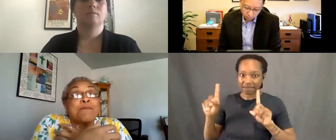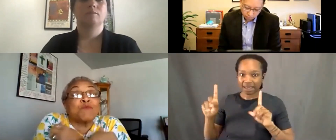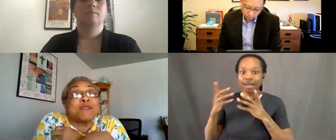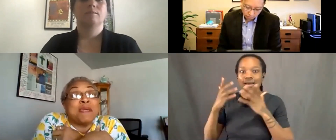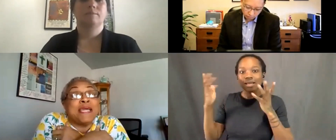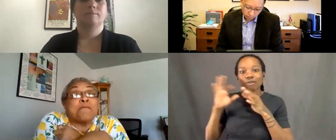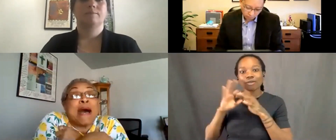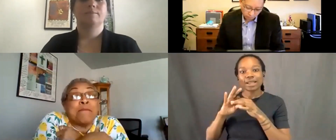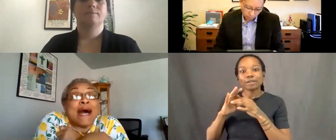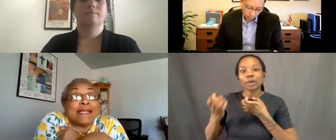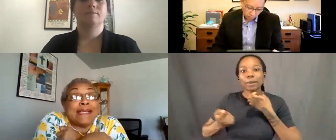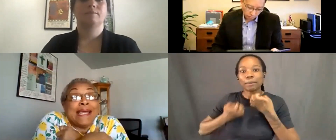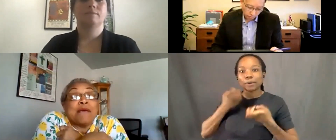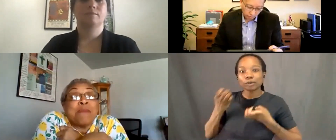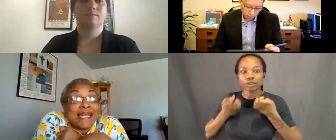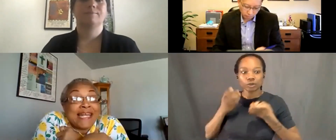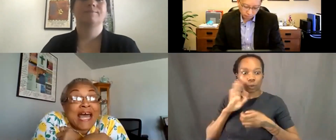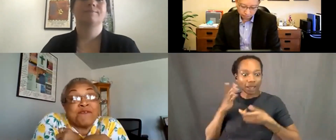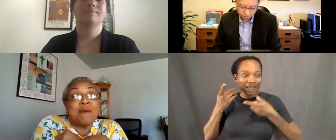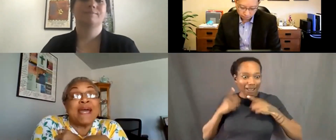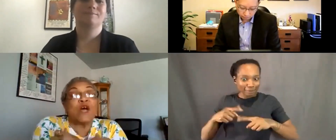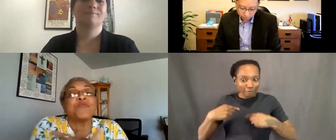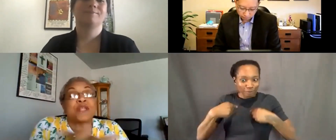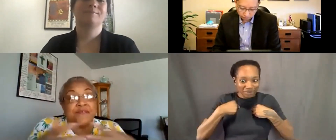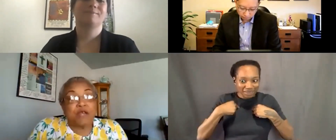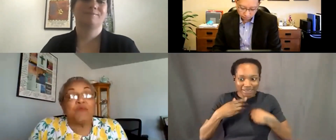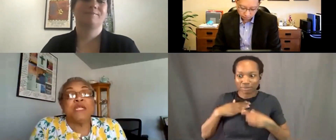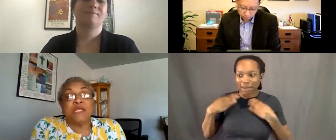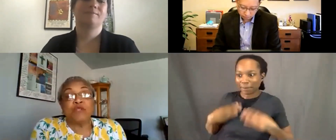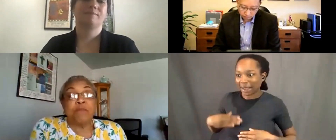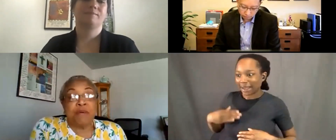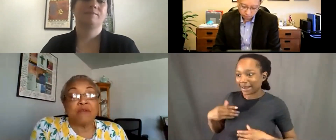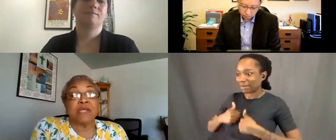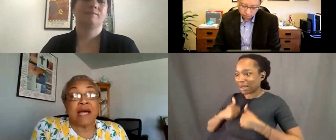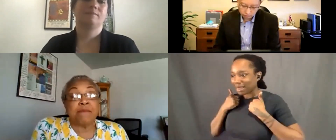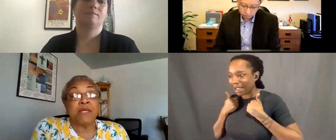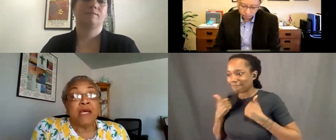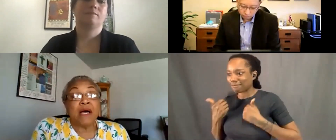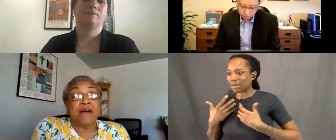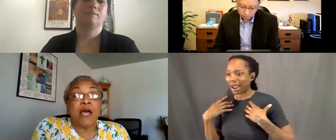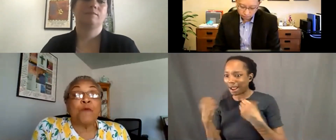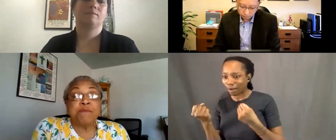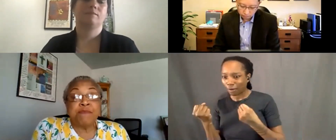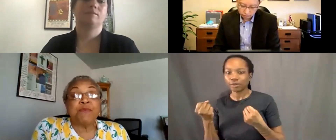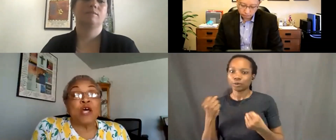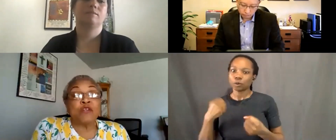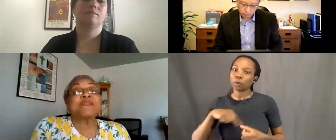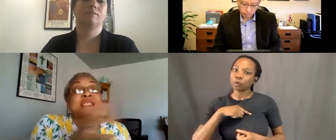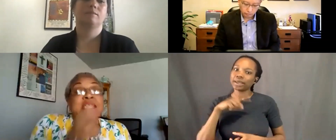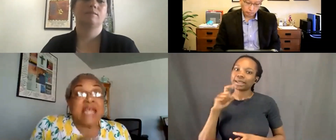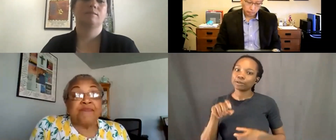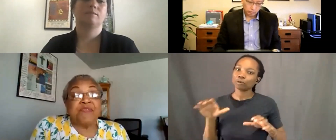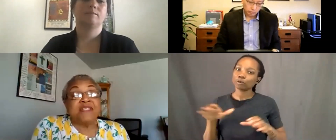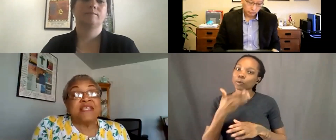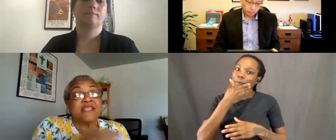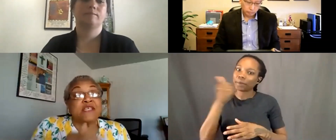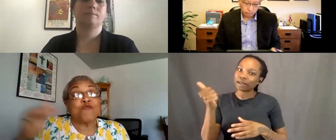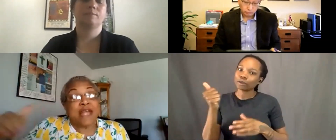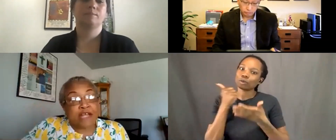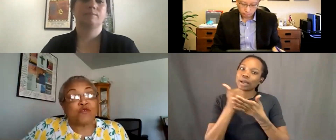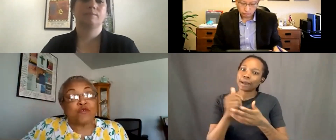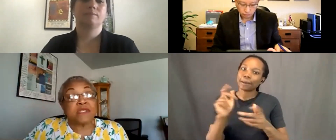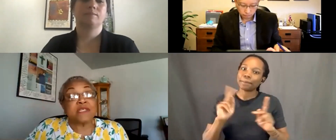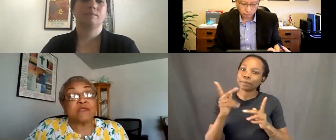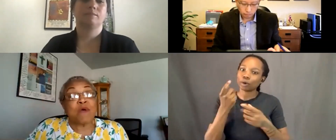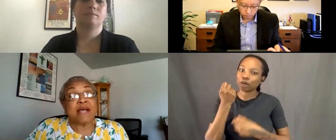going to happen with me and my body and my life and my health. And I think we need to do a better job of helping people understand these things that